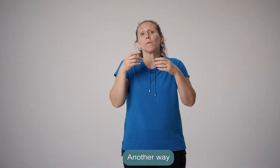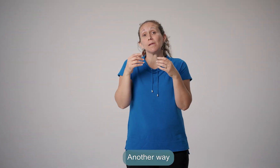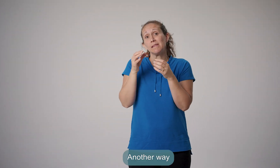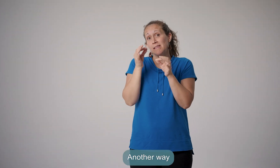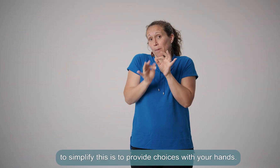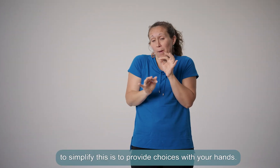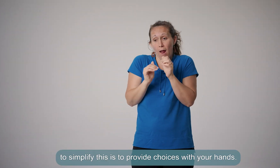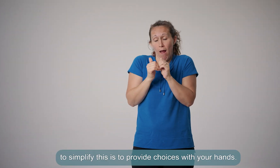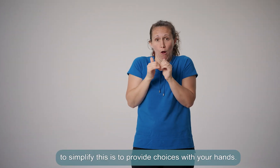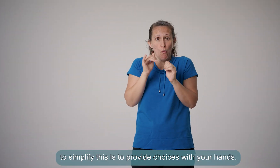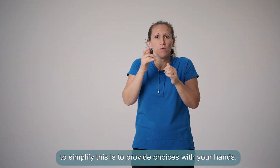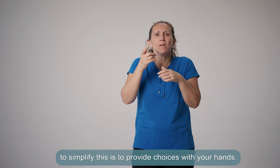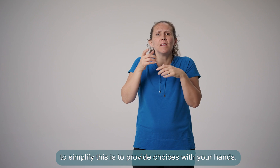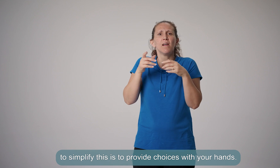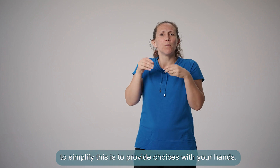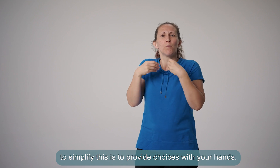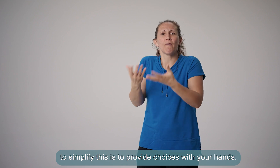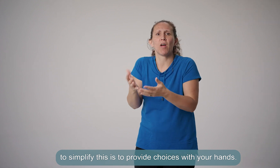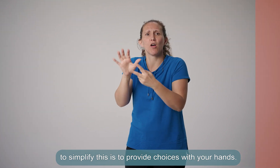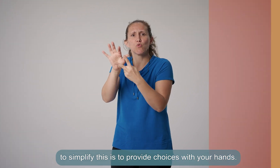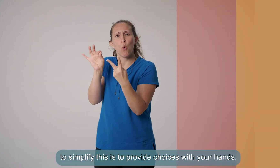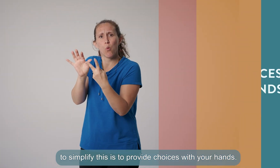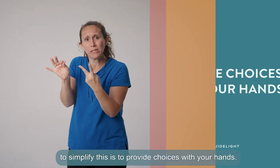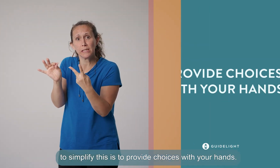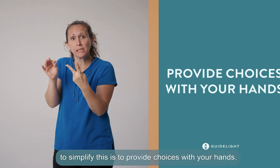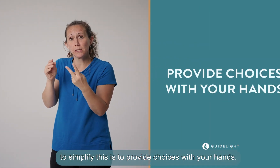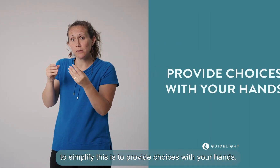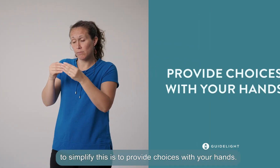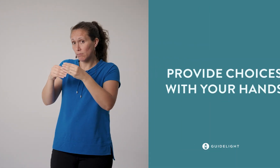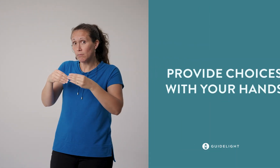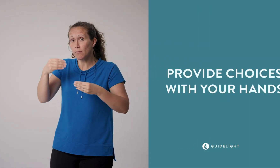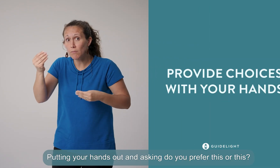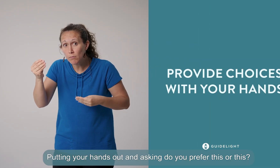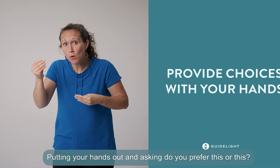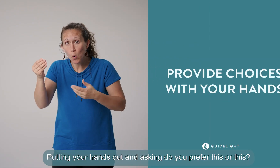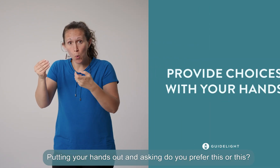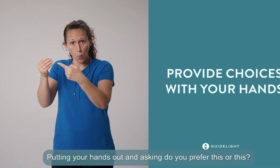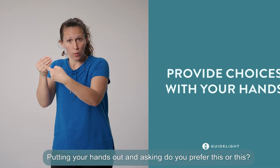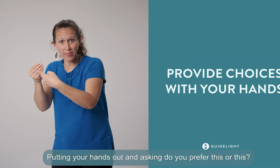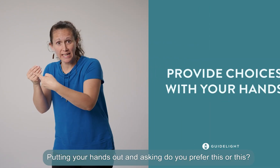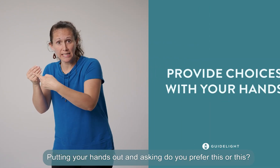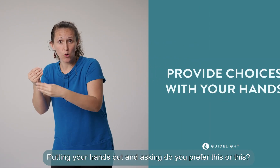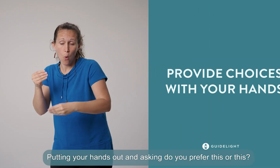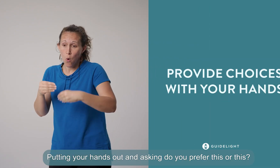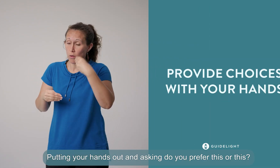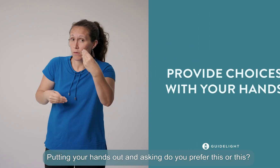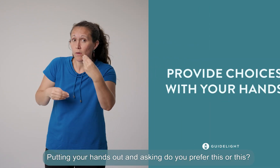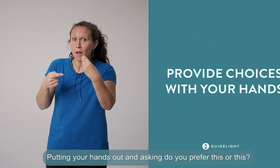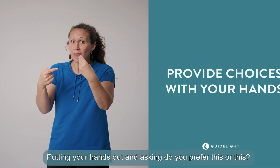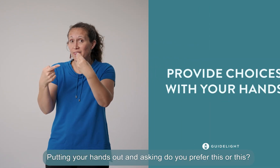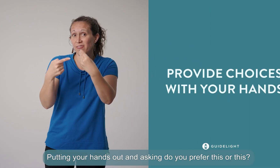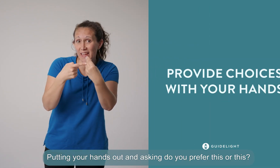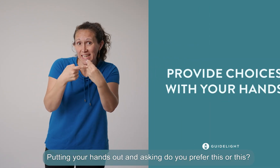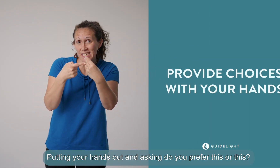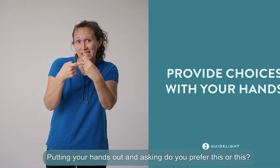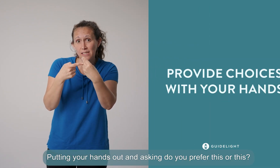Another way to simplify this is to provide choices with your hands, putting your hands out and asking, "Do you prefer this or